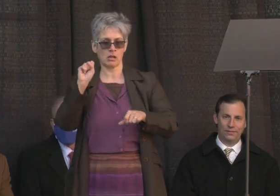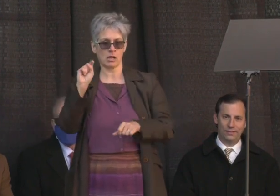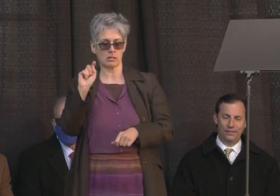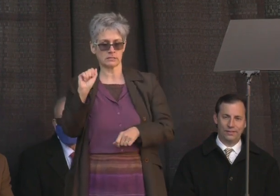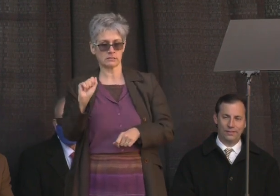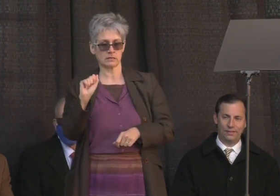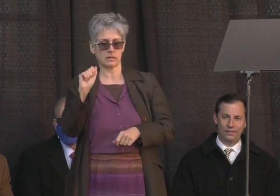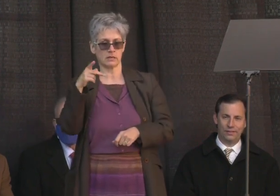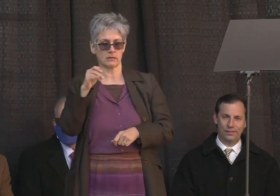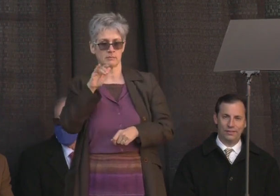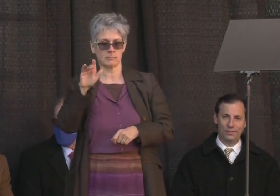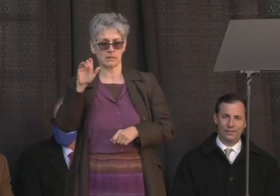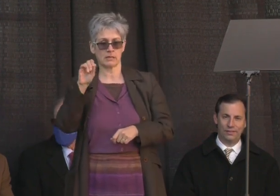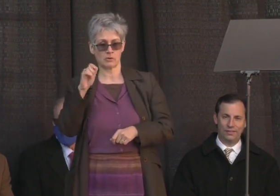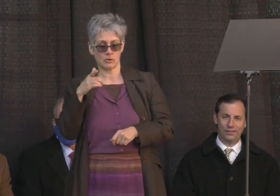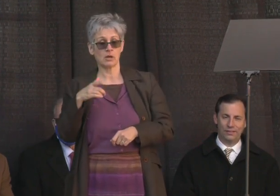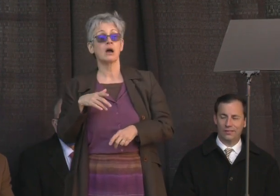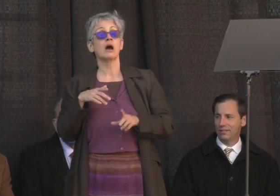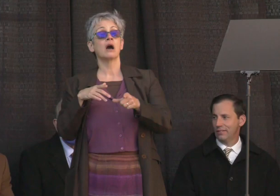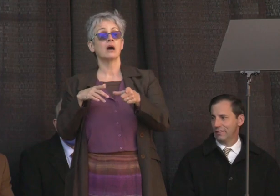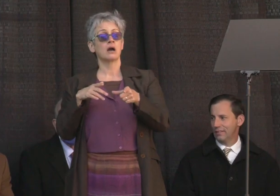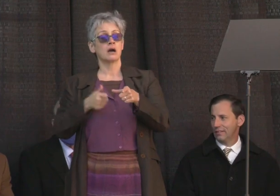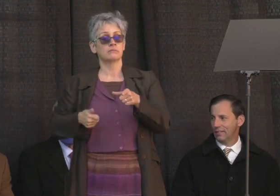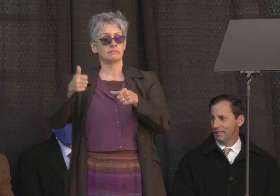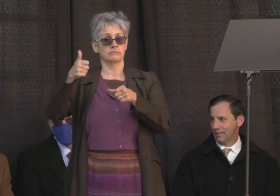Supreme Court of South Carolina.